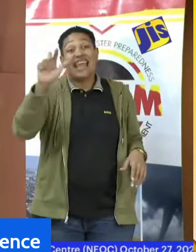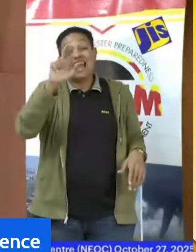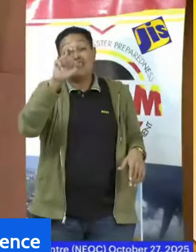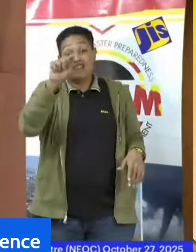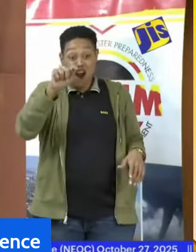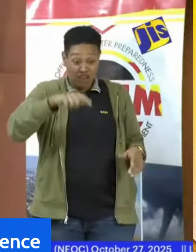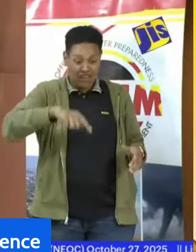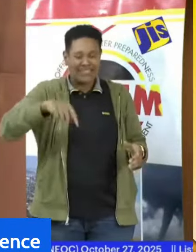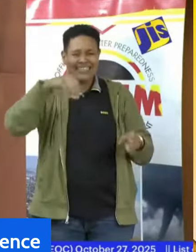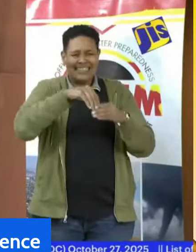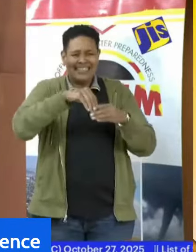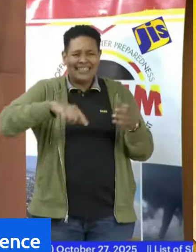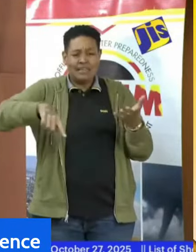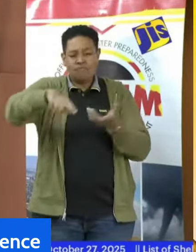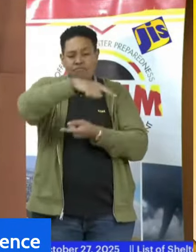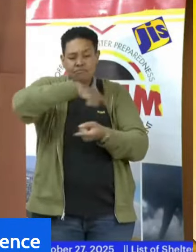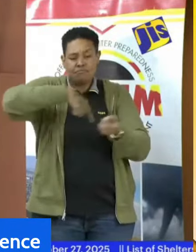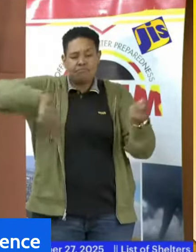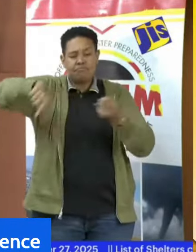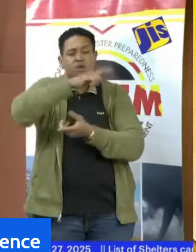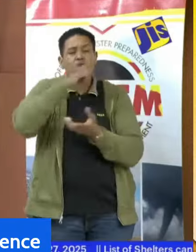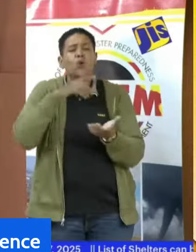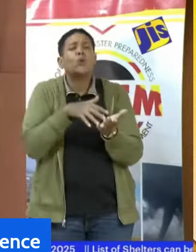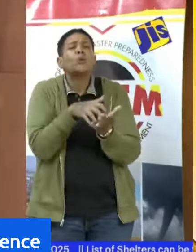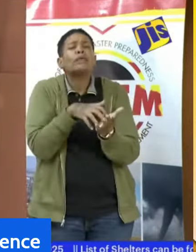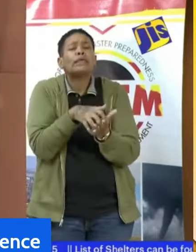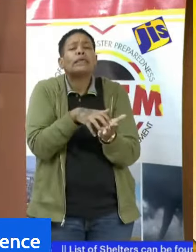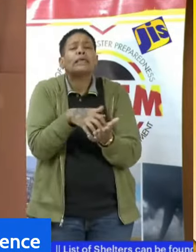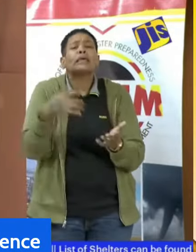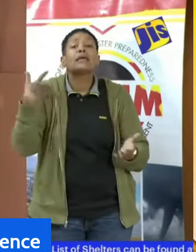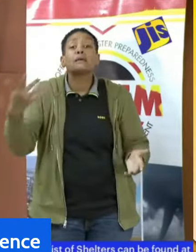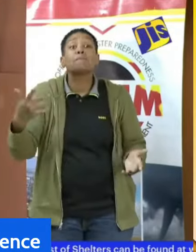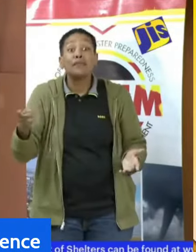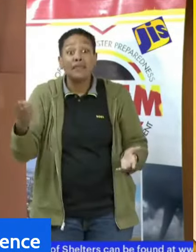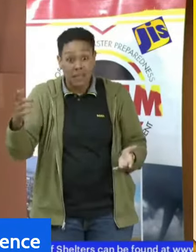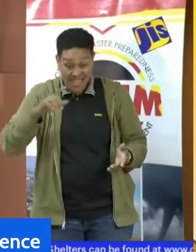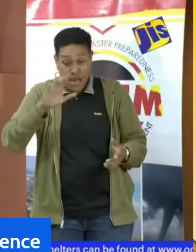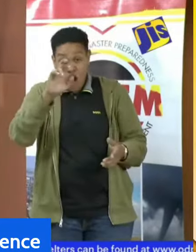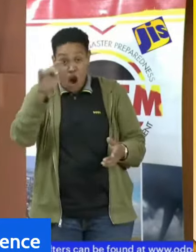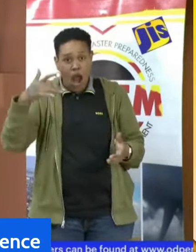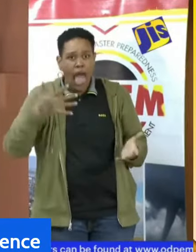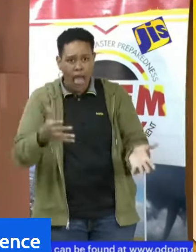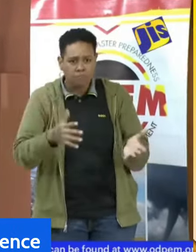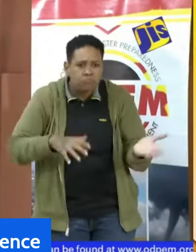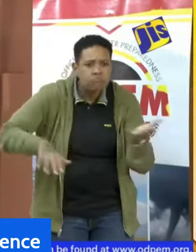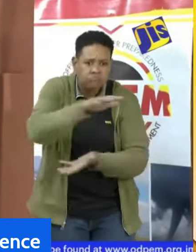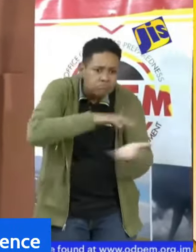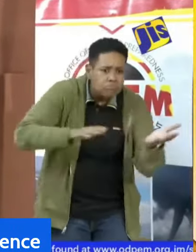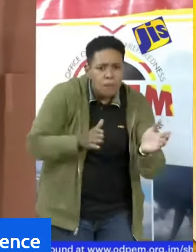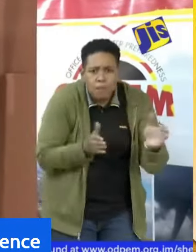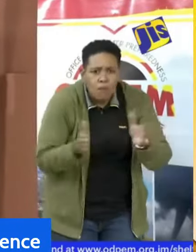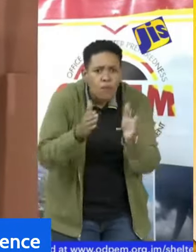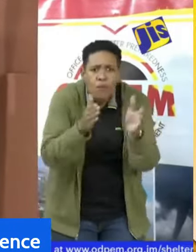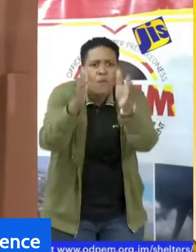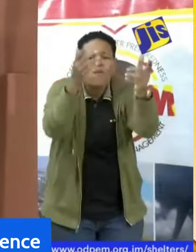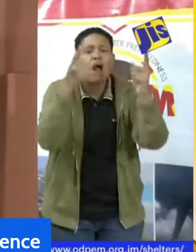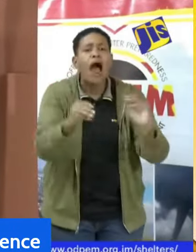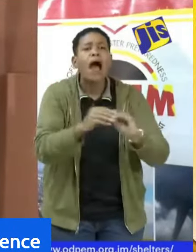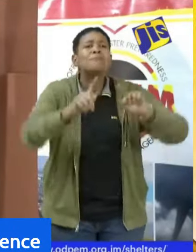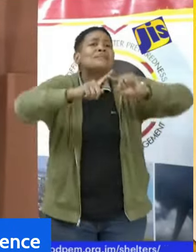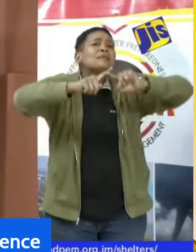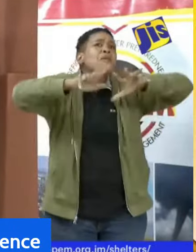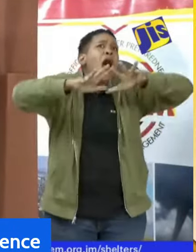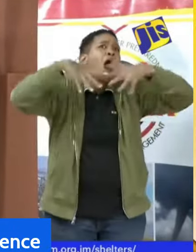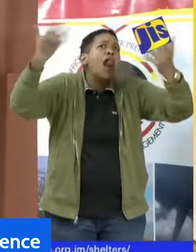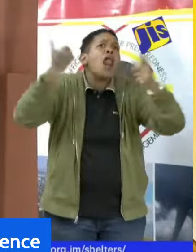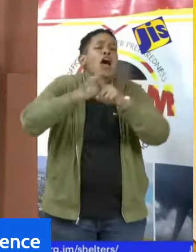some currents in the atmosphere that would generally steer the direction of movement of these systems. And it depends on a lot of the